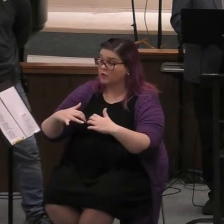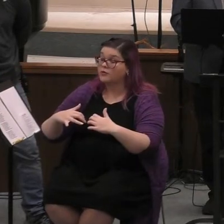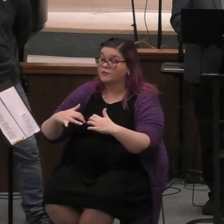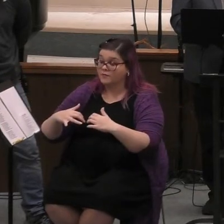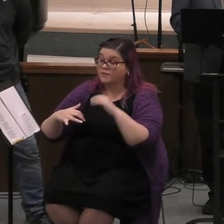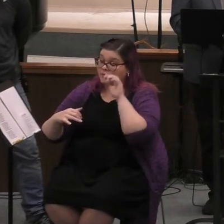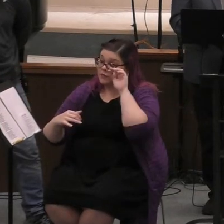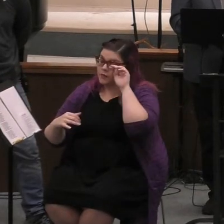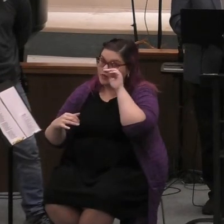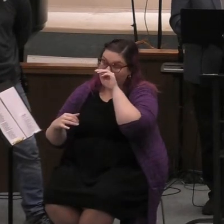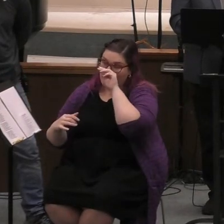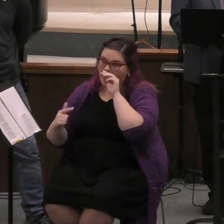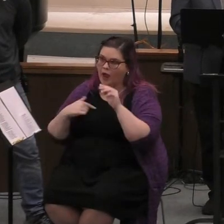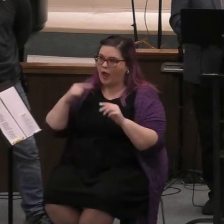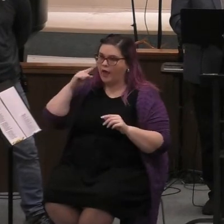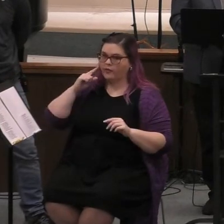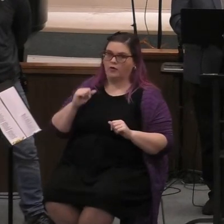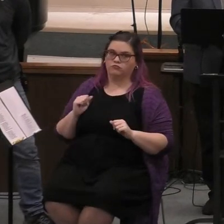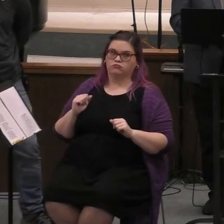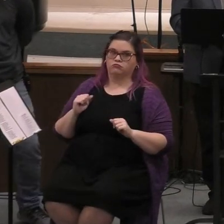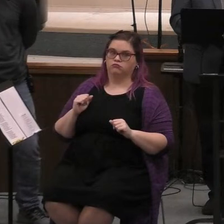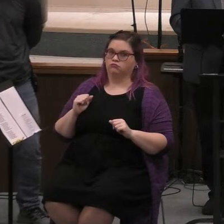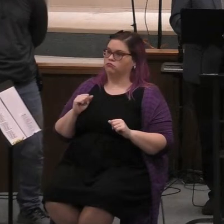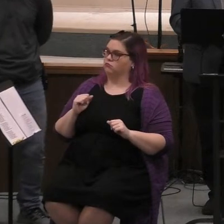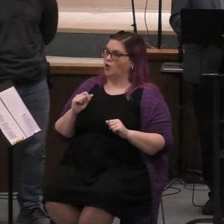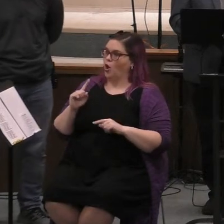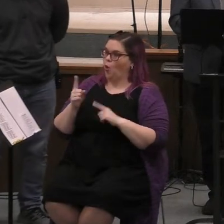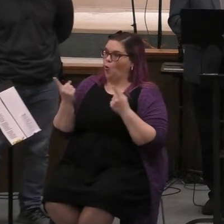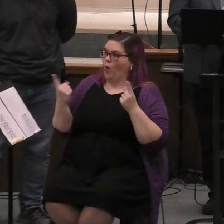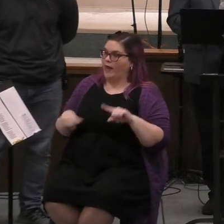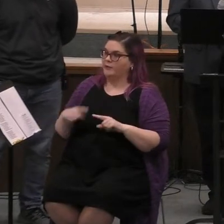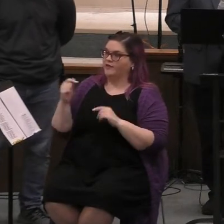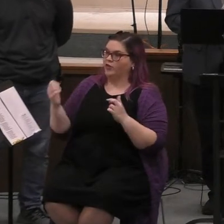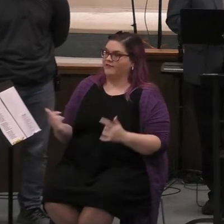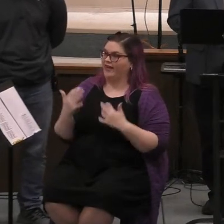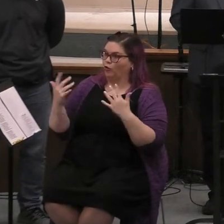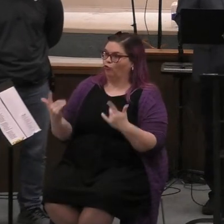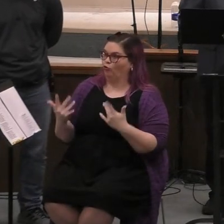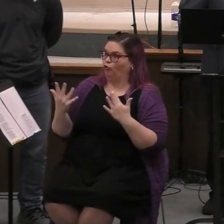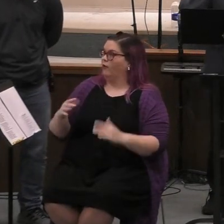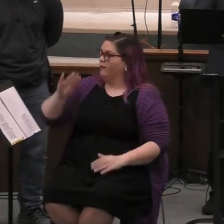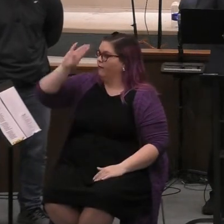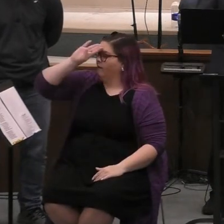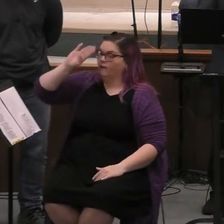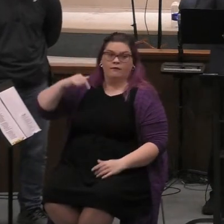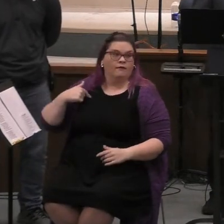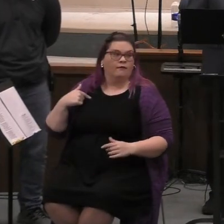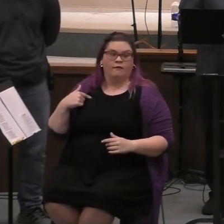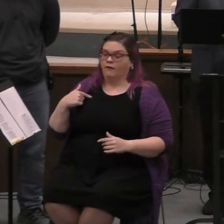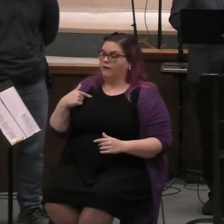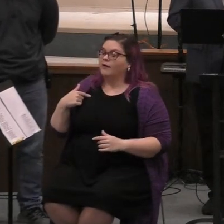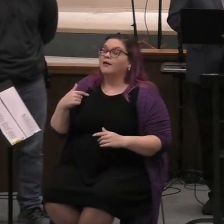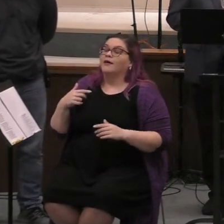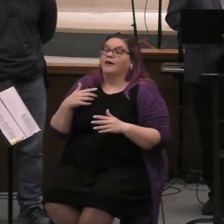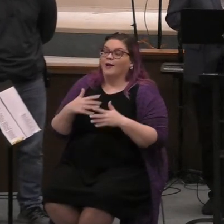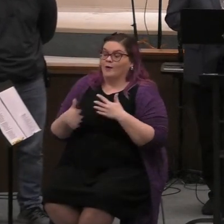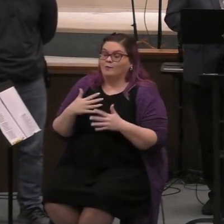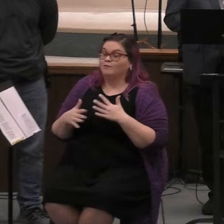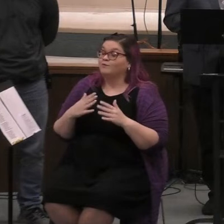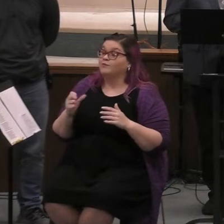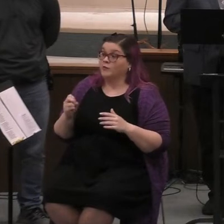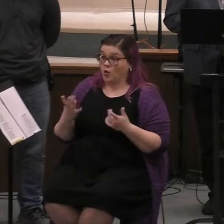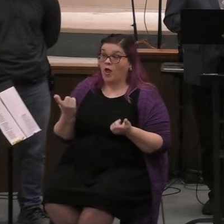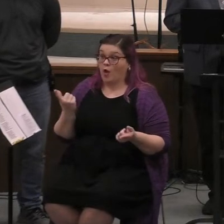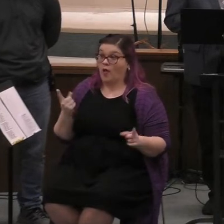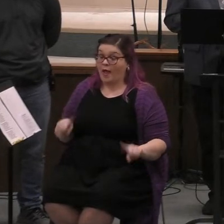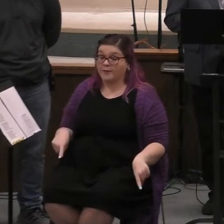in. And I immediately thought fire marshals when I heard, like, oh man, because I know what that auditorium looks like. And so, yeah, that's